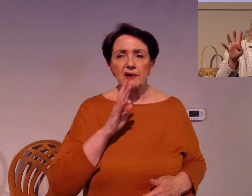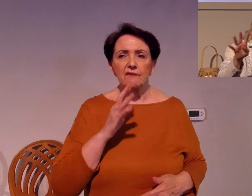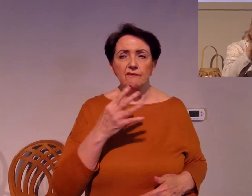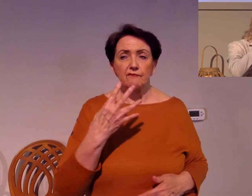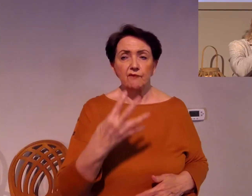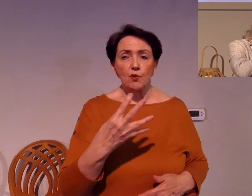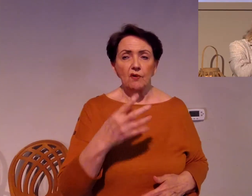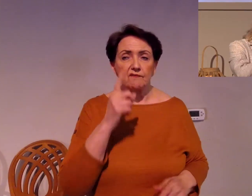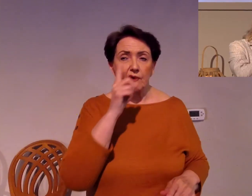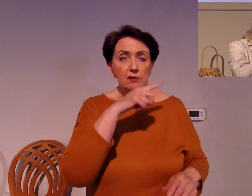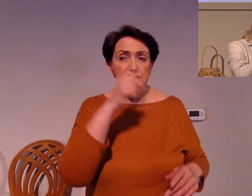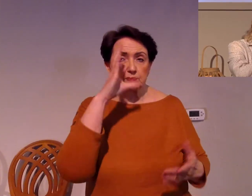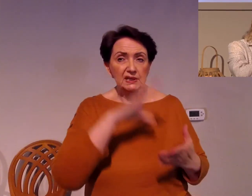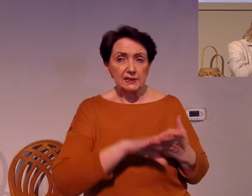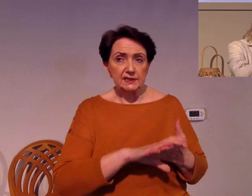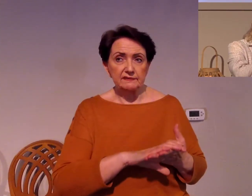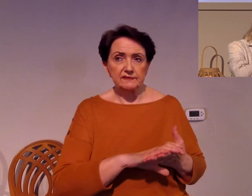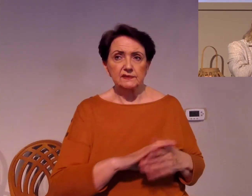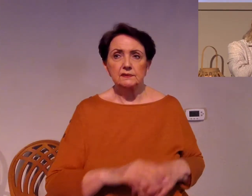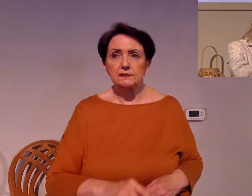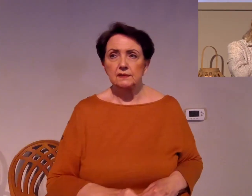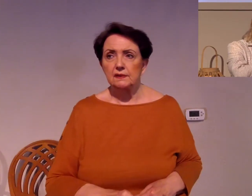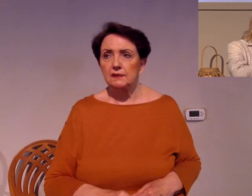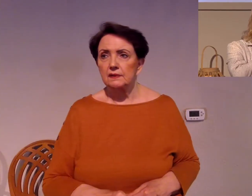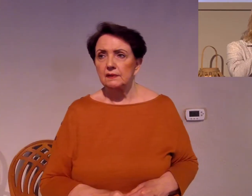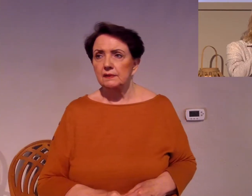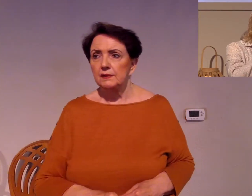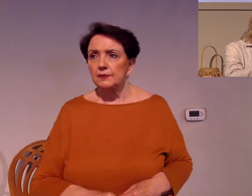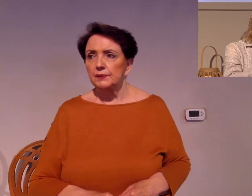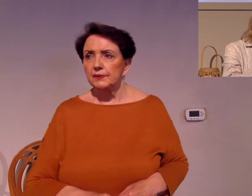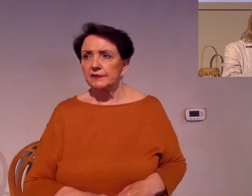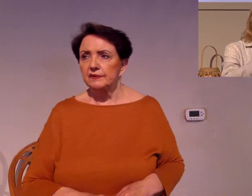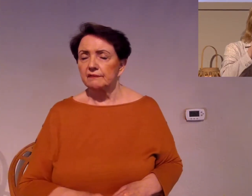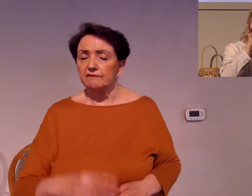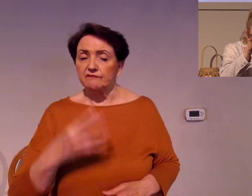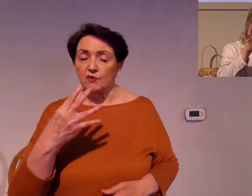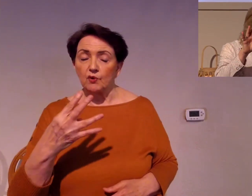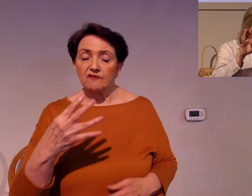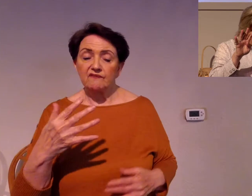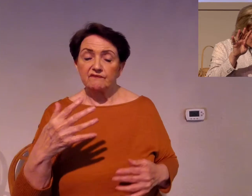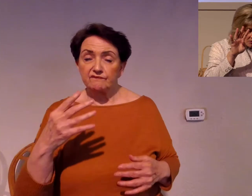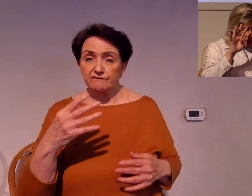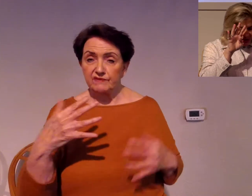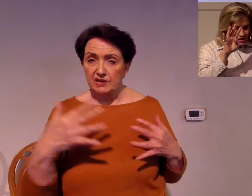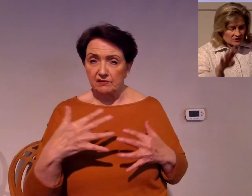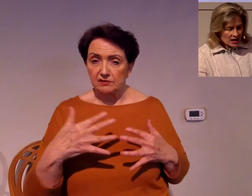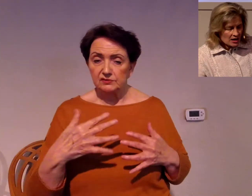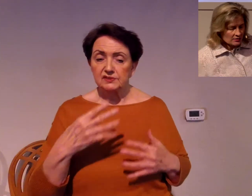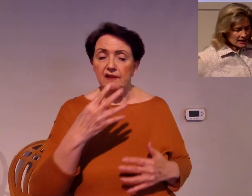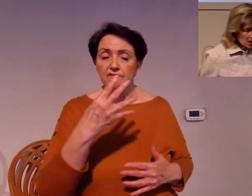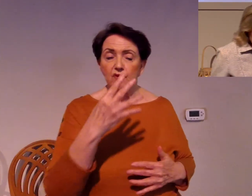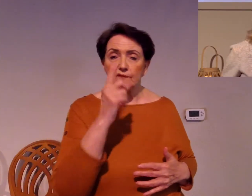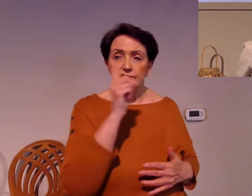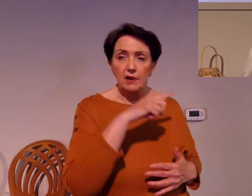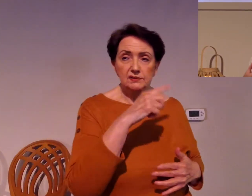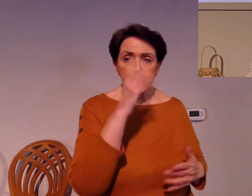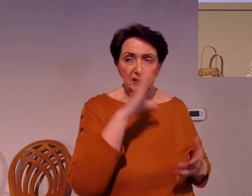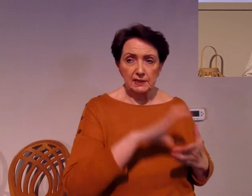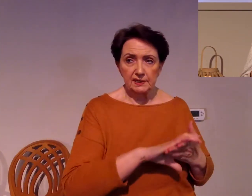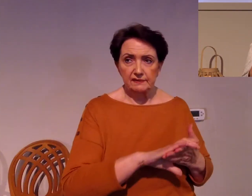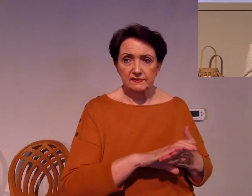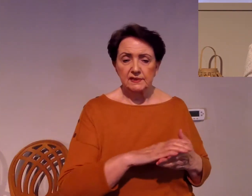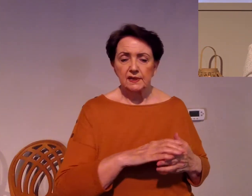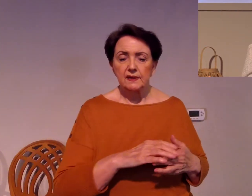false beliefs within these four fears. There are four fears and four related false beliefs that hold